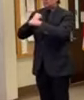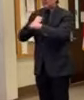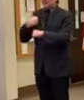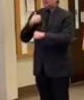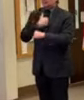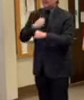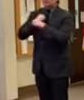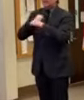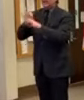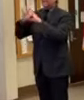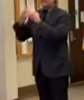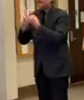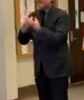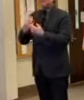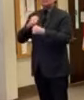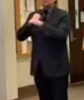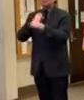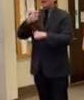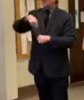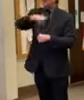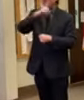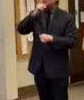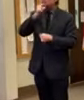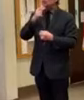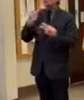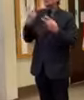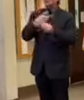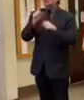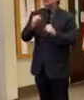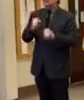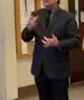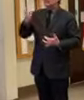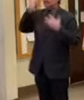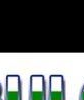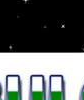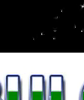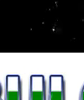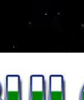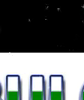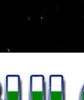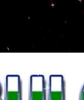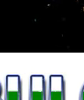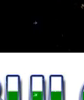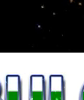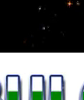and I encourage everybody to participate. Stay home for Nevada. Thank you all very much.